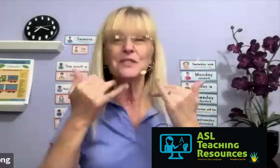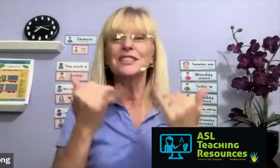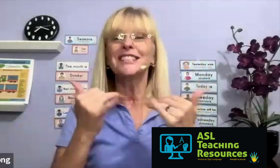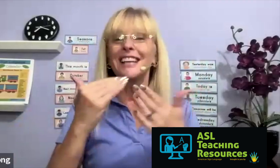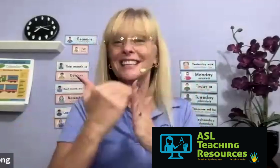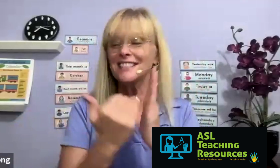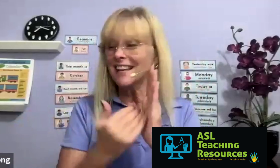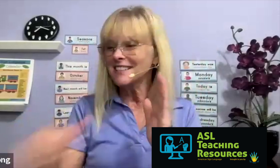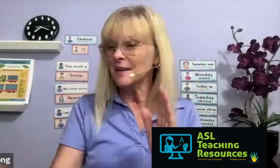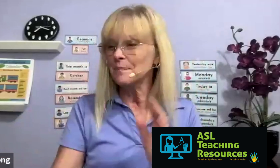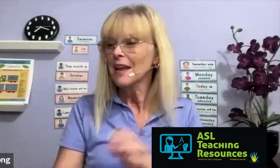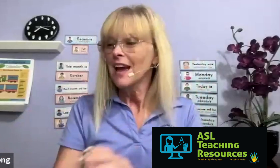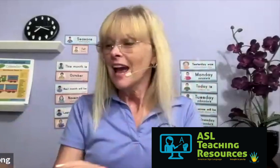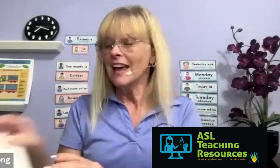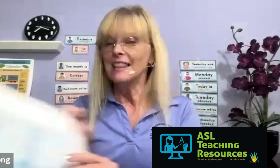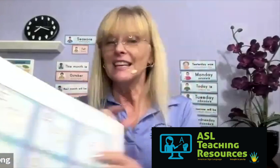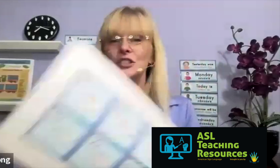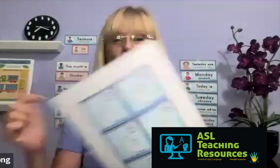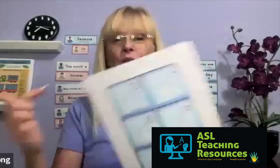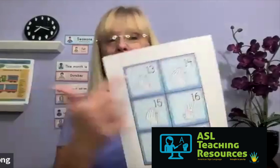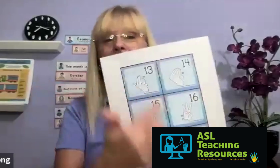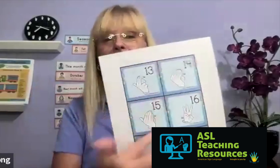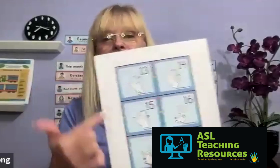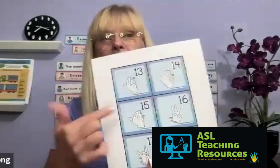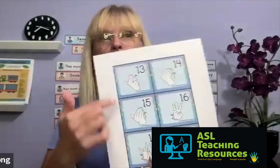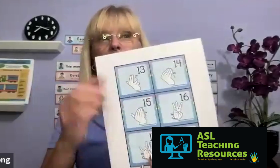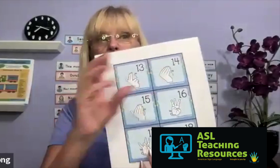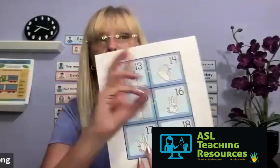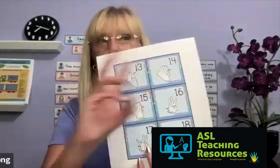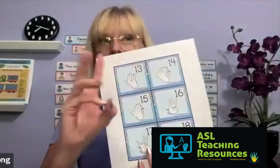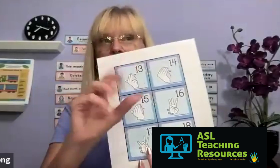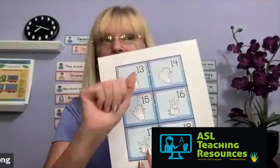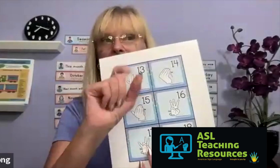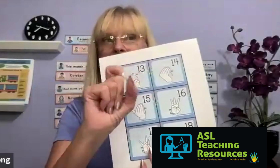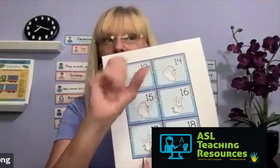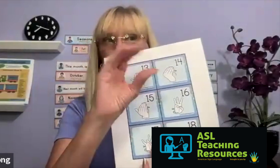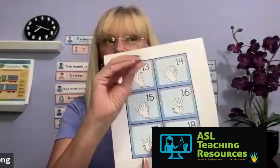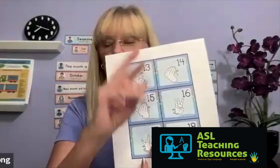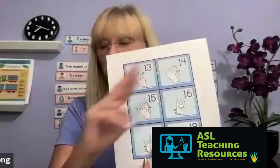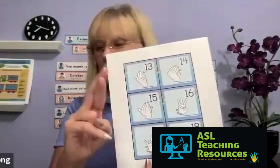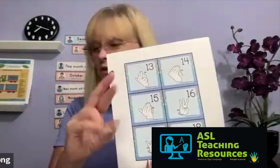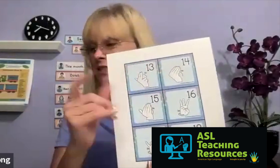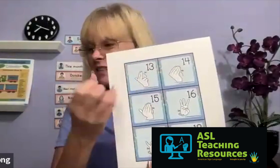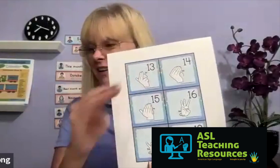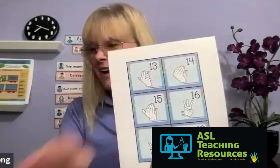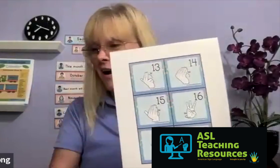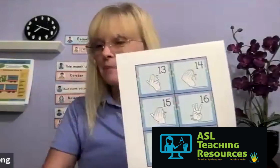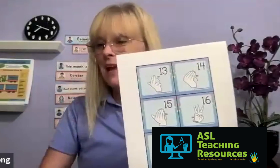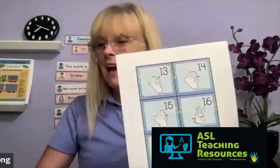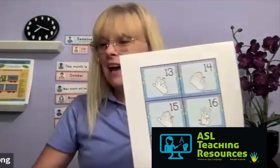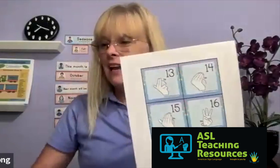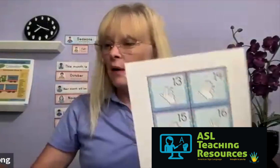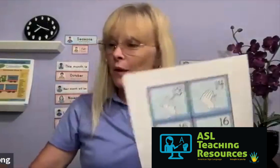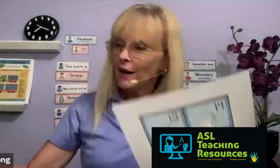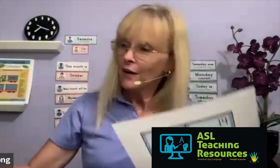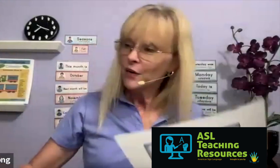for today's lesson. And these you can get on the website, ASLTeachingResources.com. Now we are